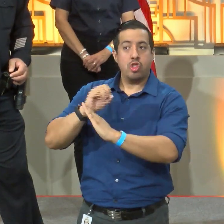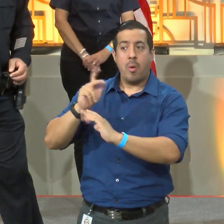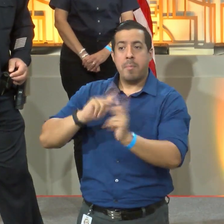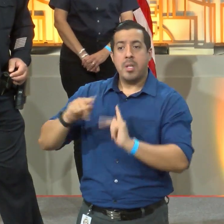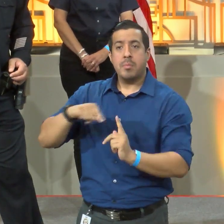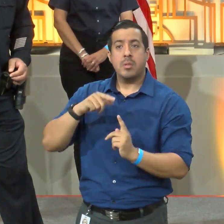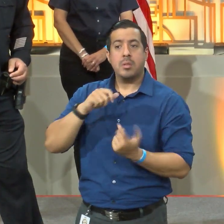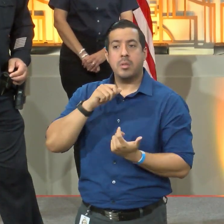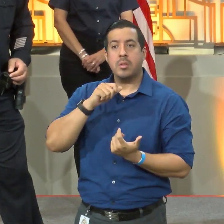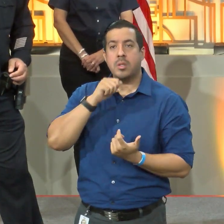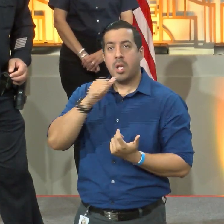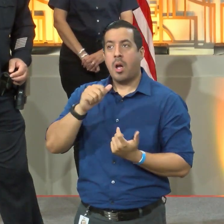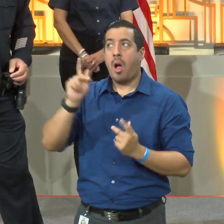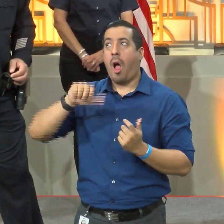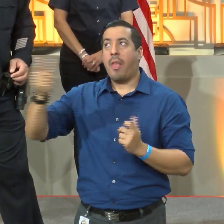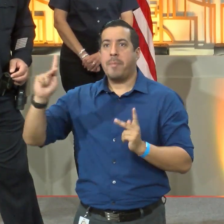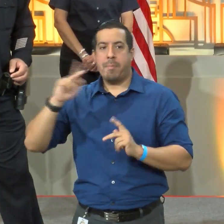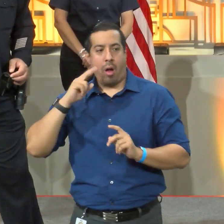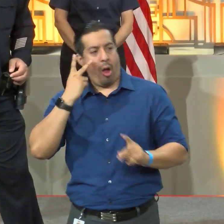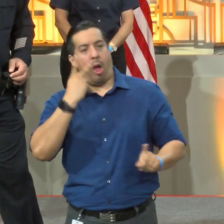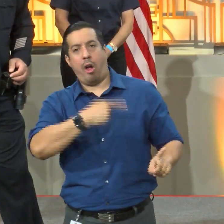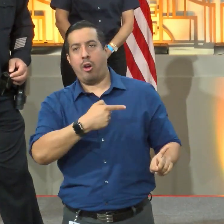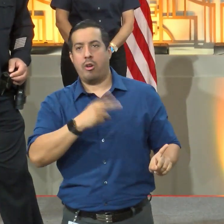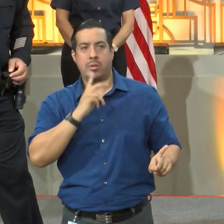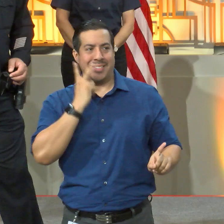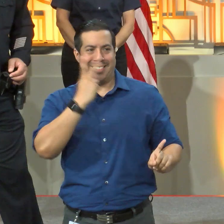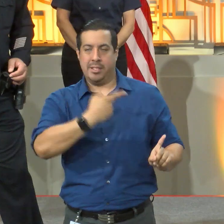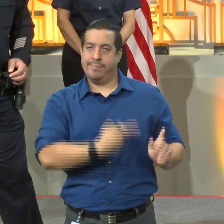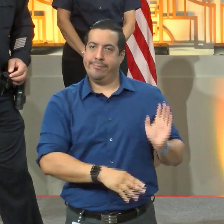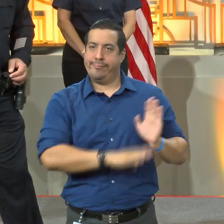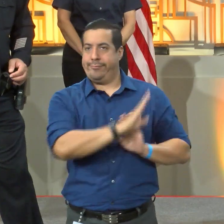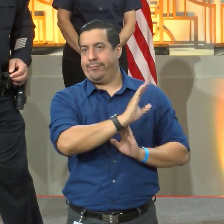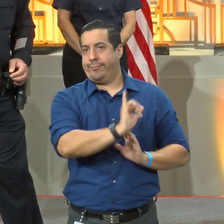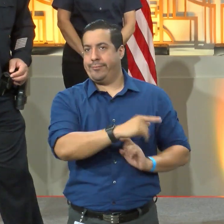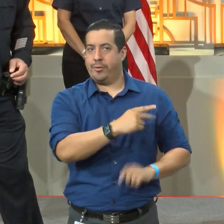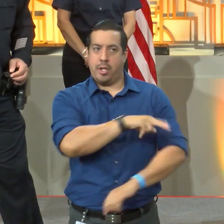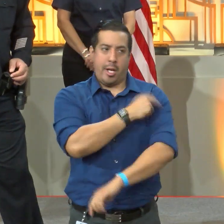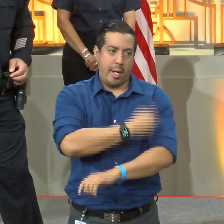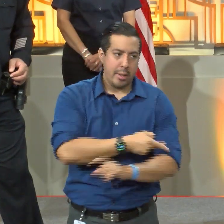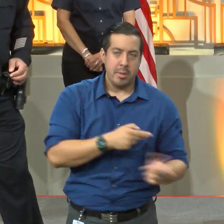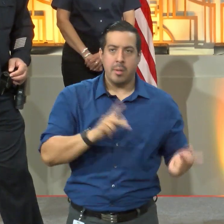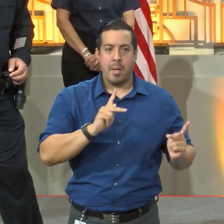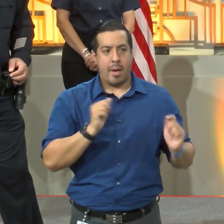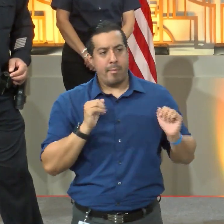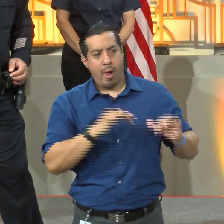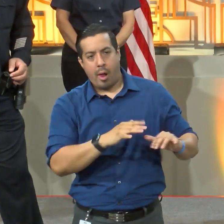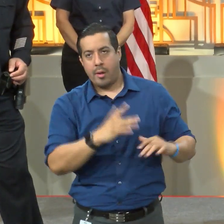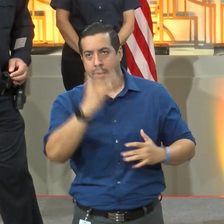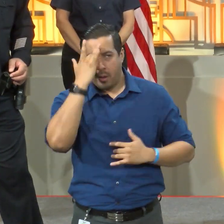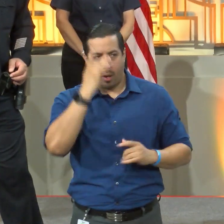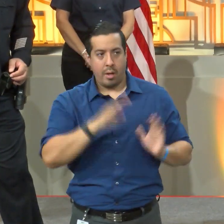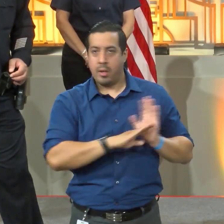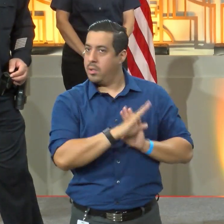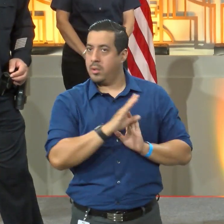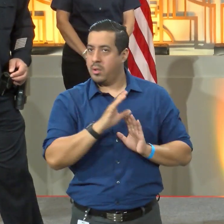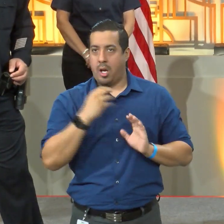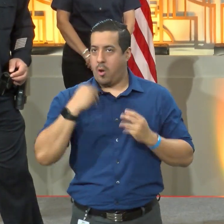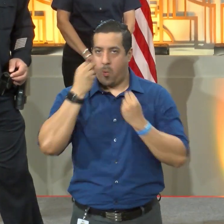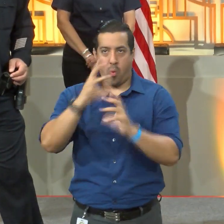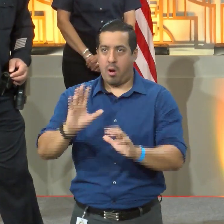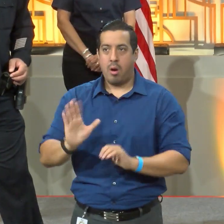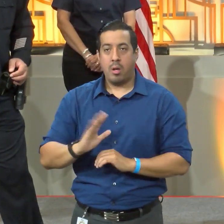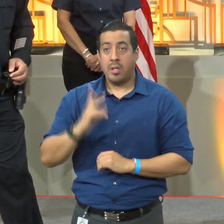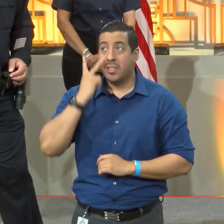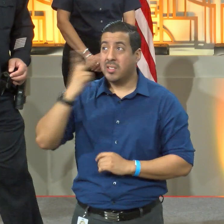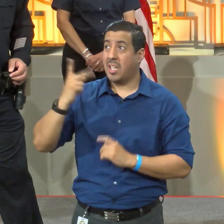not reporting on us across the country about the numbers going up, hospitalizations, surge capacity, all of that. When we see what's happening in